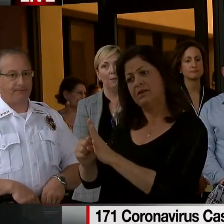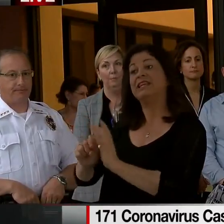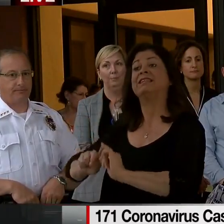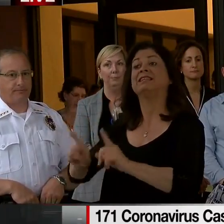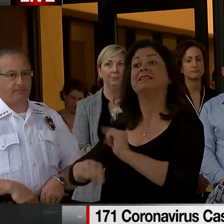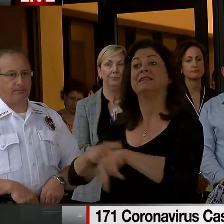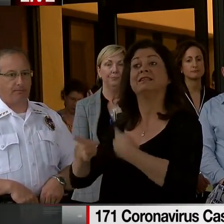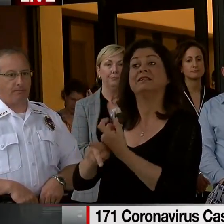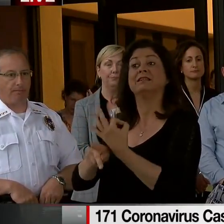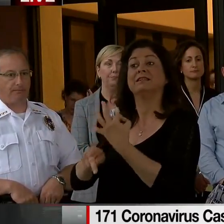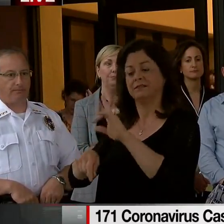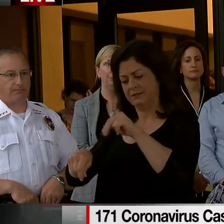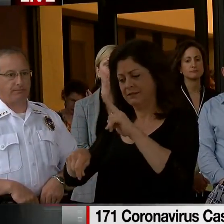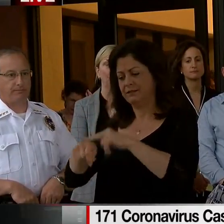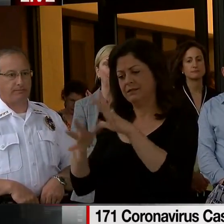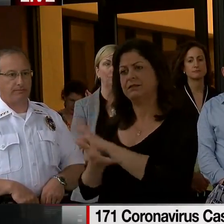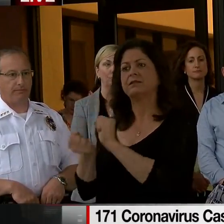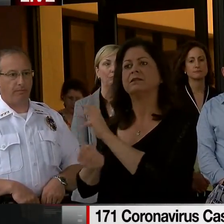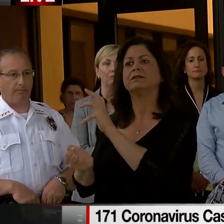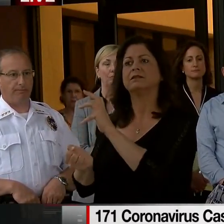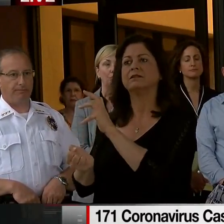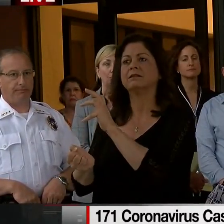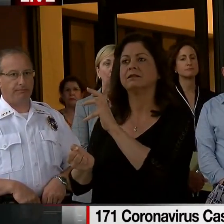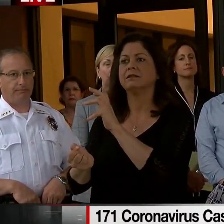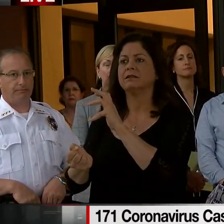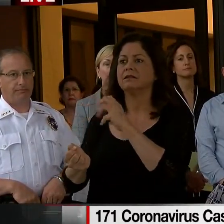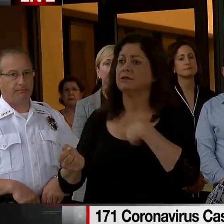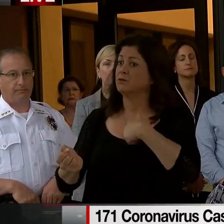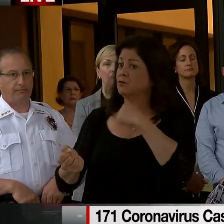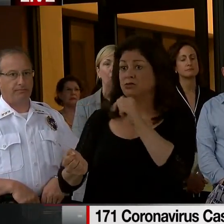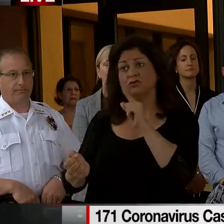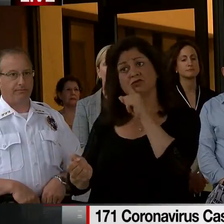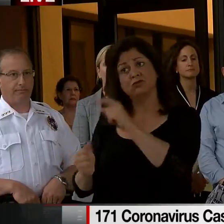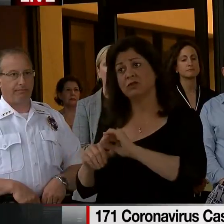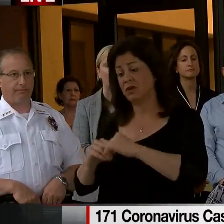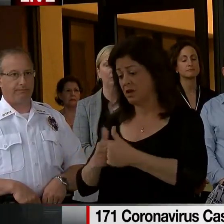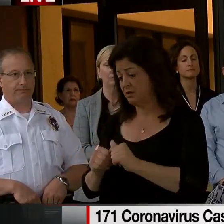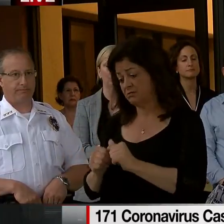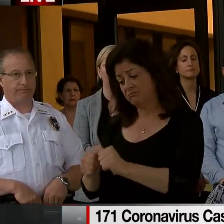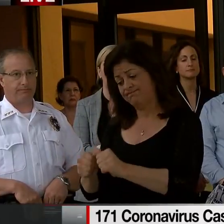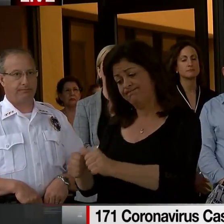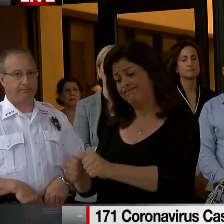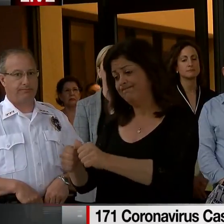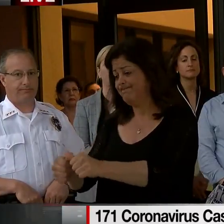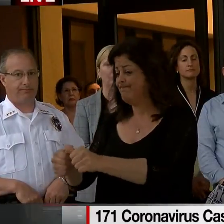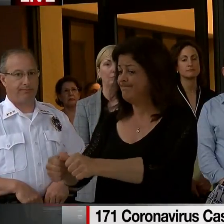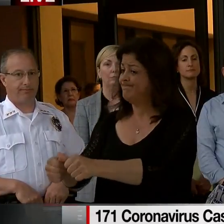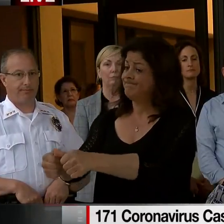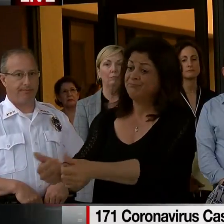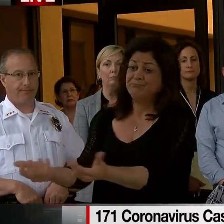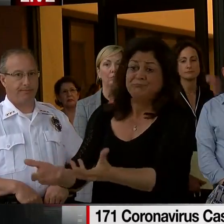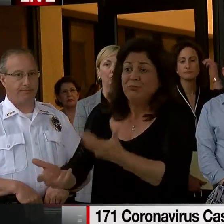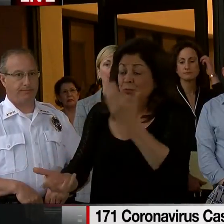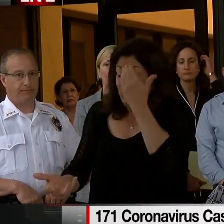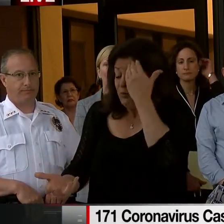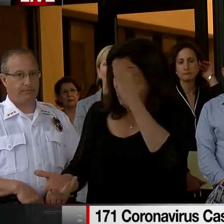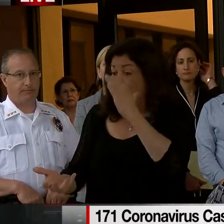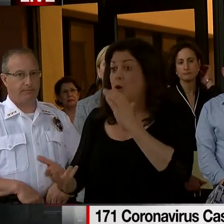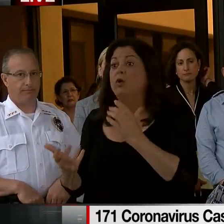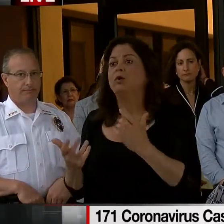This is one where we're not quite sure yet just how long it will last. In any case, we still need to protect